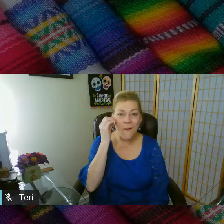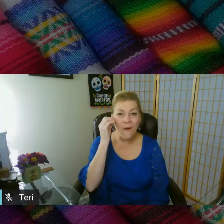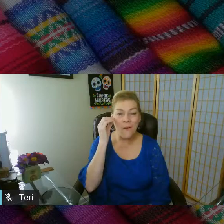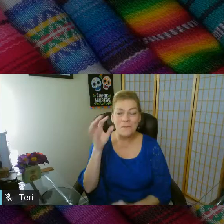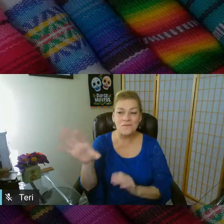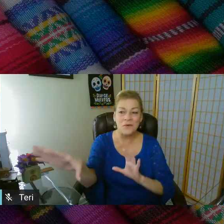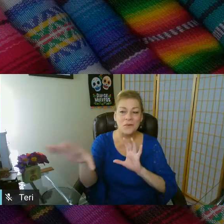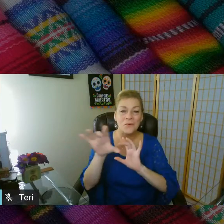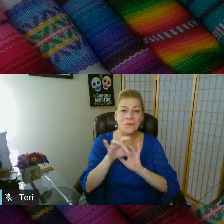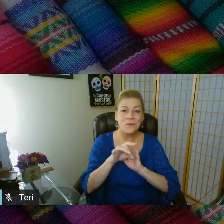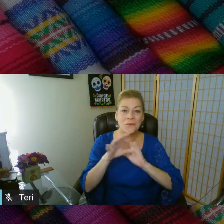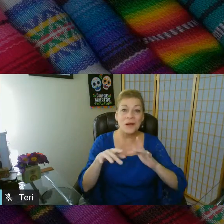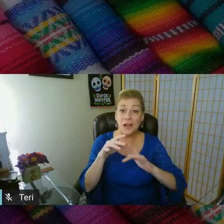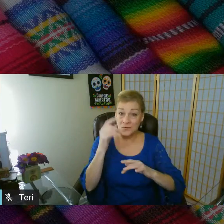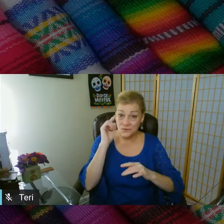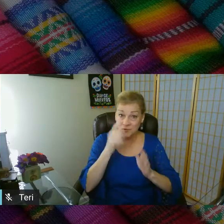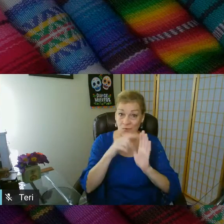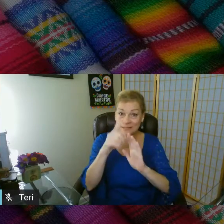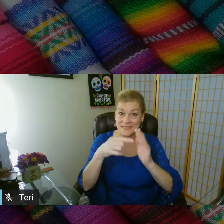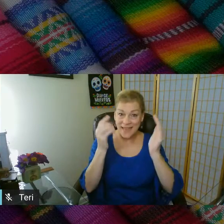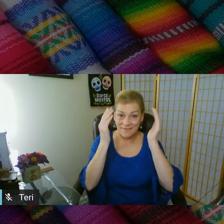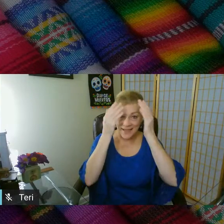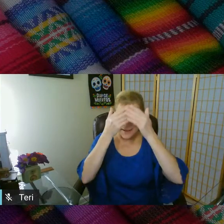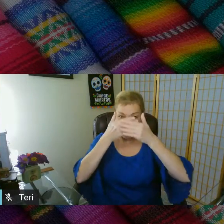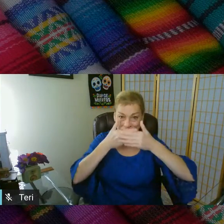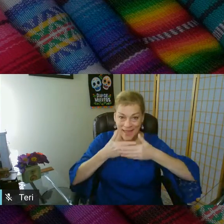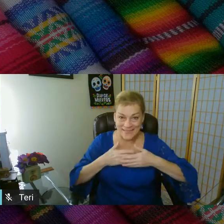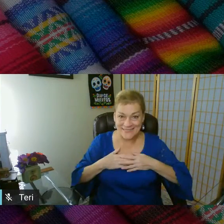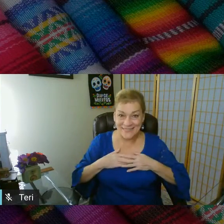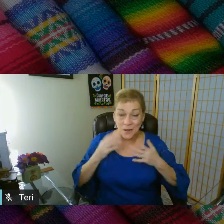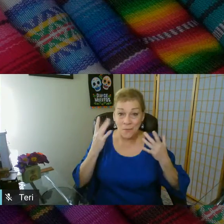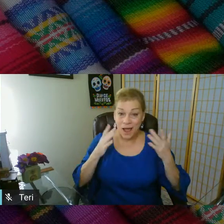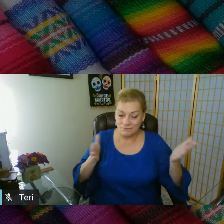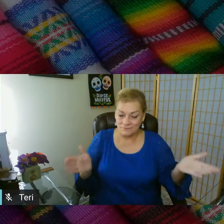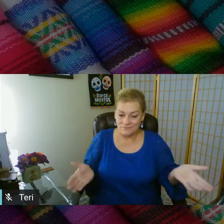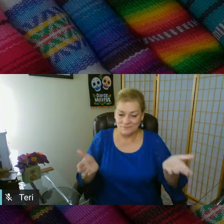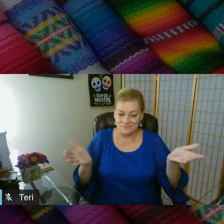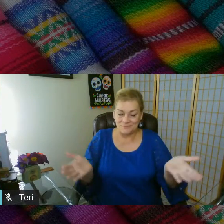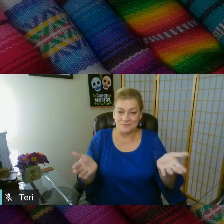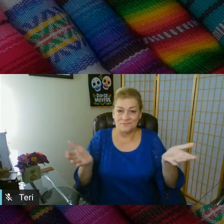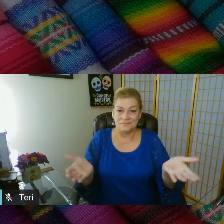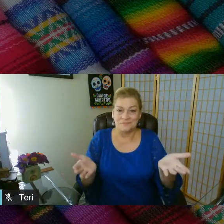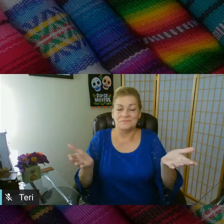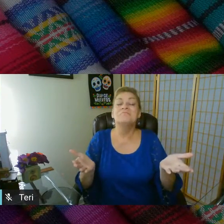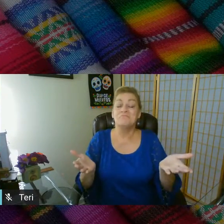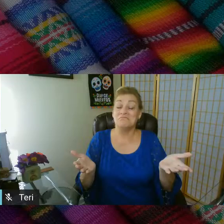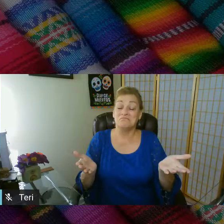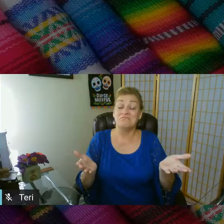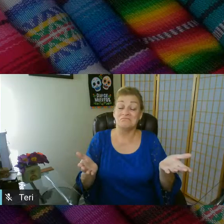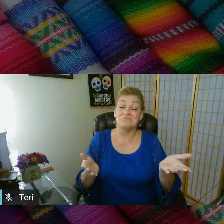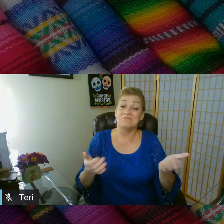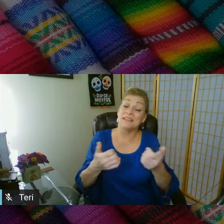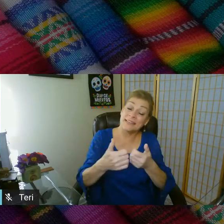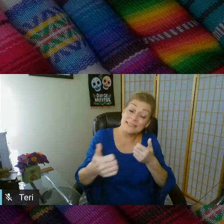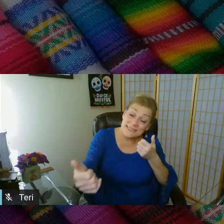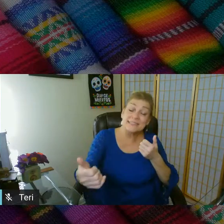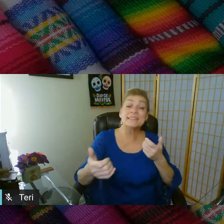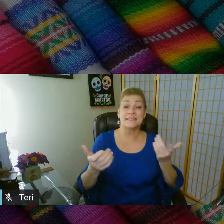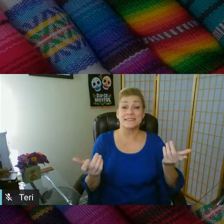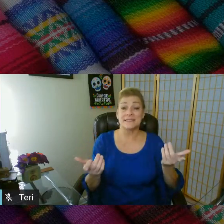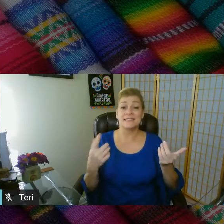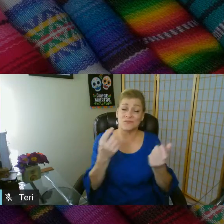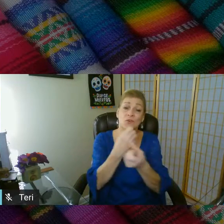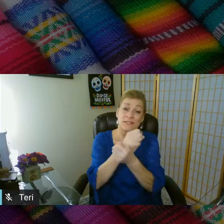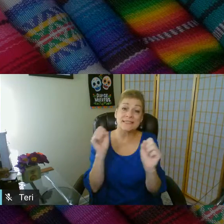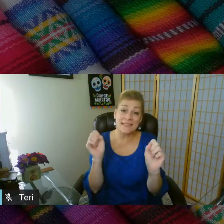that he is wearing a mask, because we of course do encourage social distancing and mask wearing as precautionary